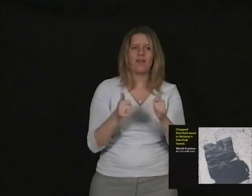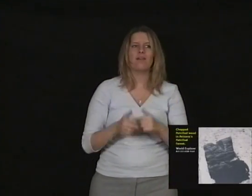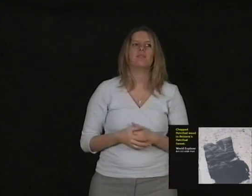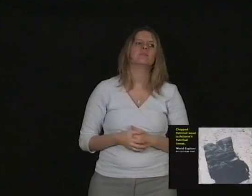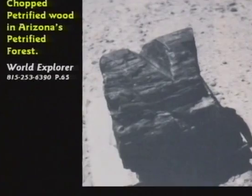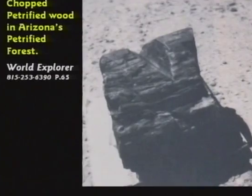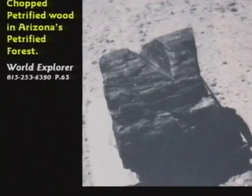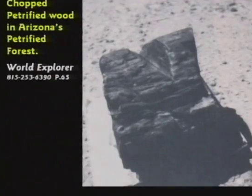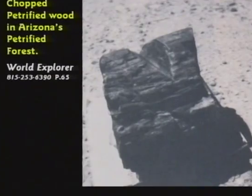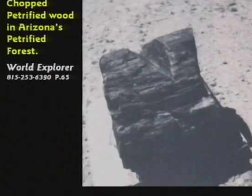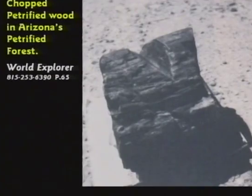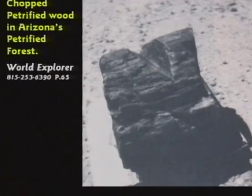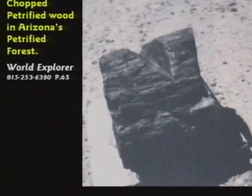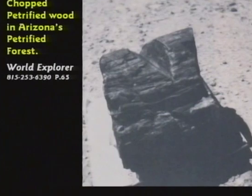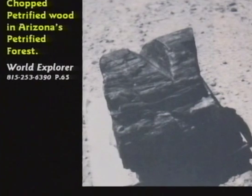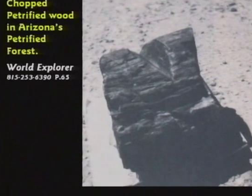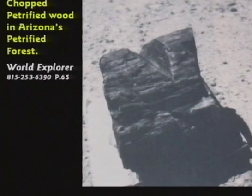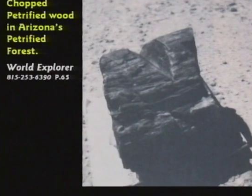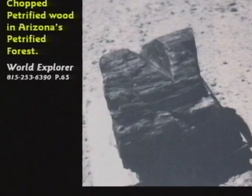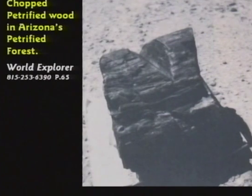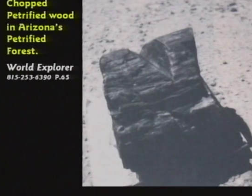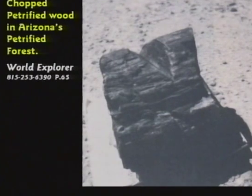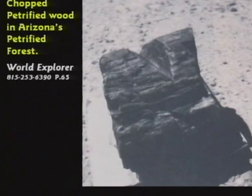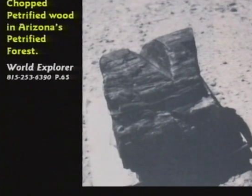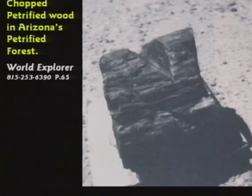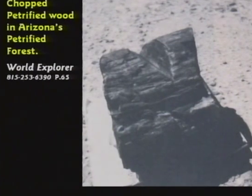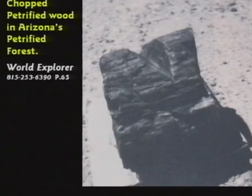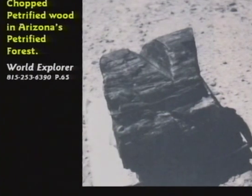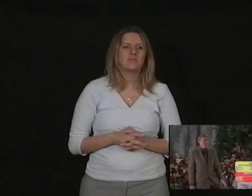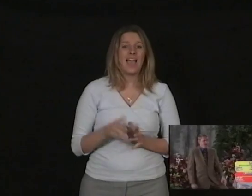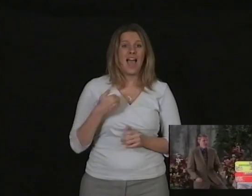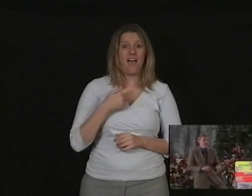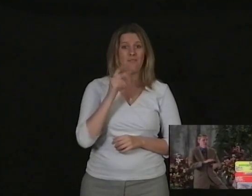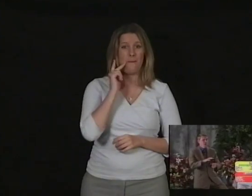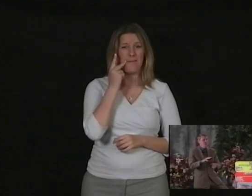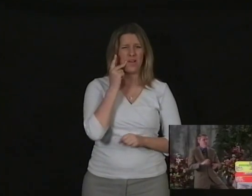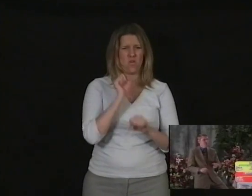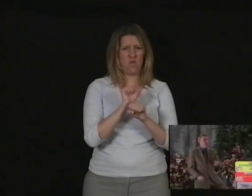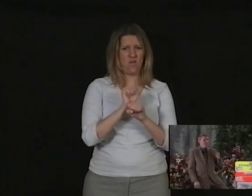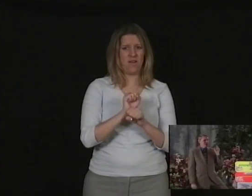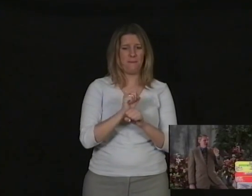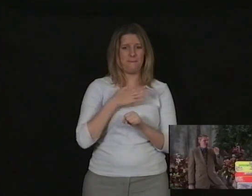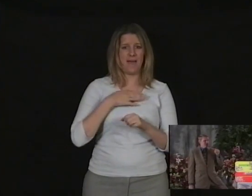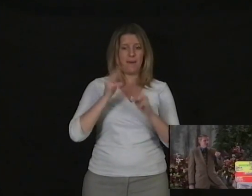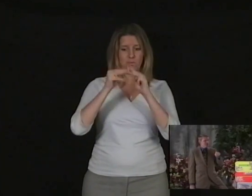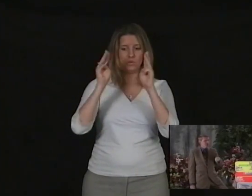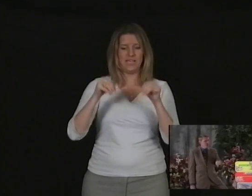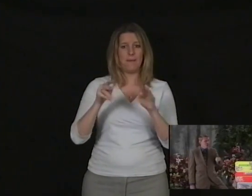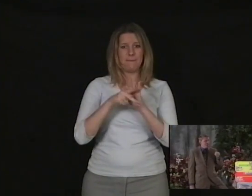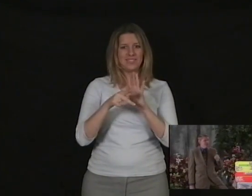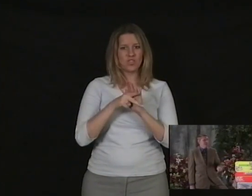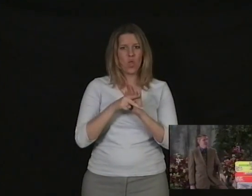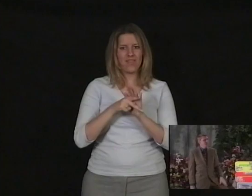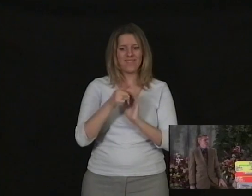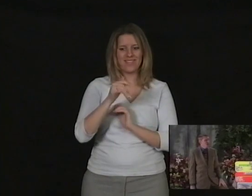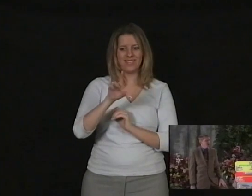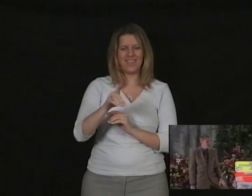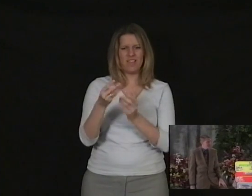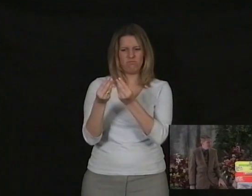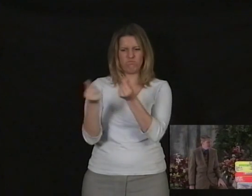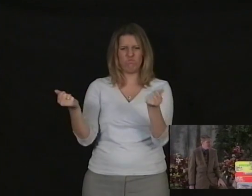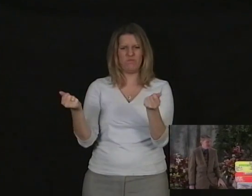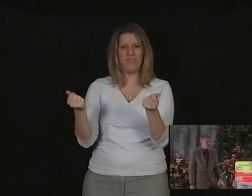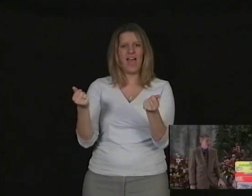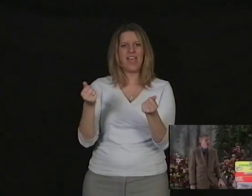firewood. I've got a petrified pickle in my museum in Pensacola. The lid to the jar rusted off and the pickle turned to stone inside the